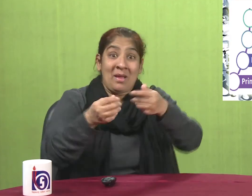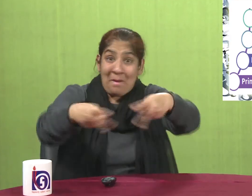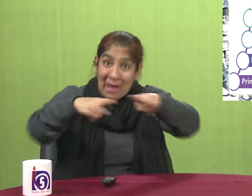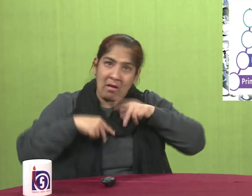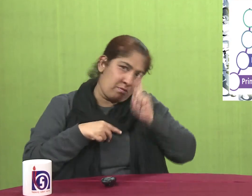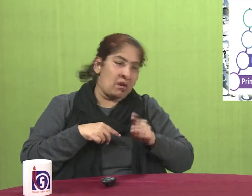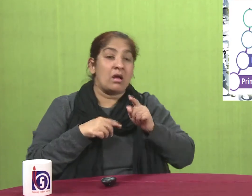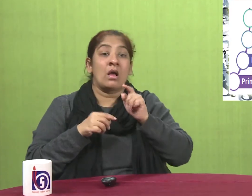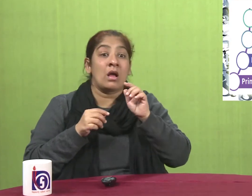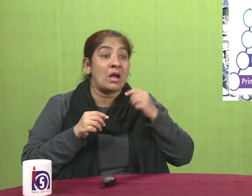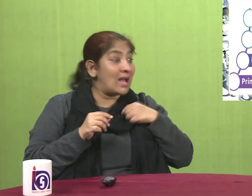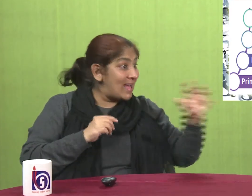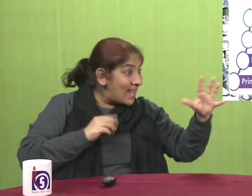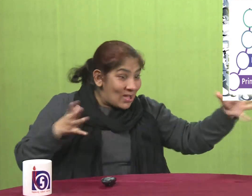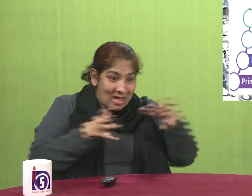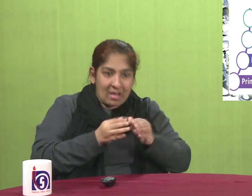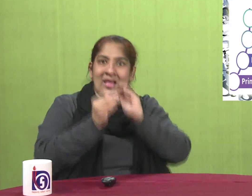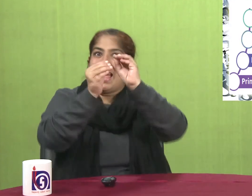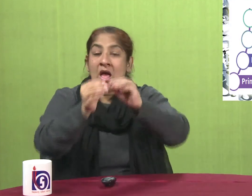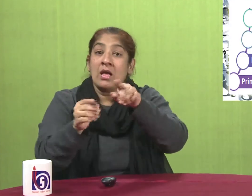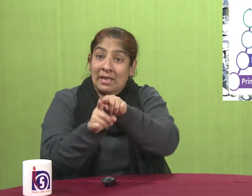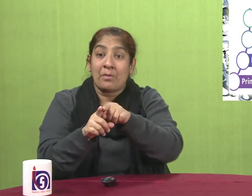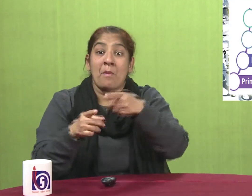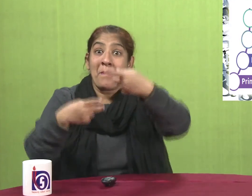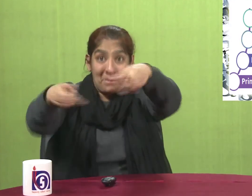and whenever you need it, they pay it to you.